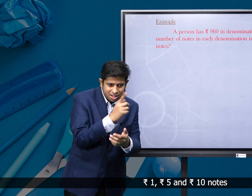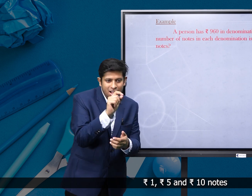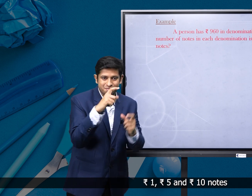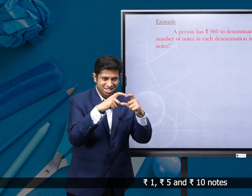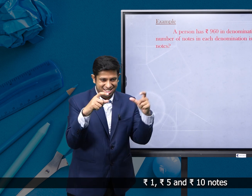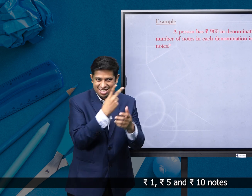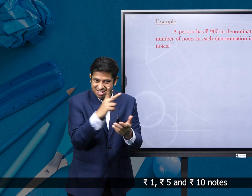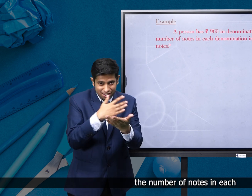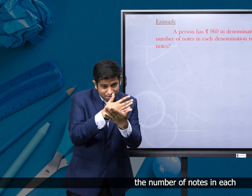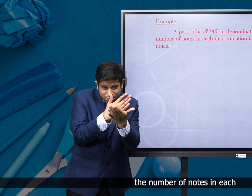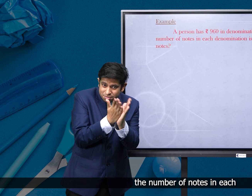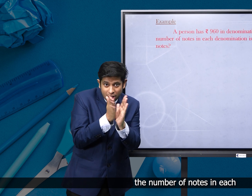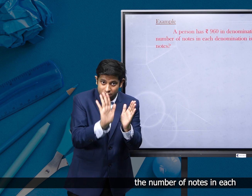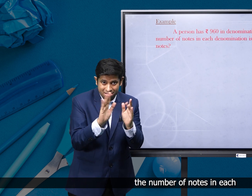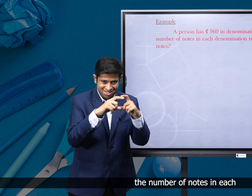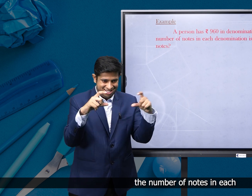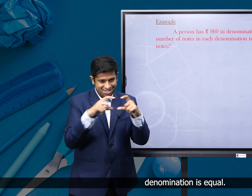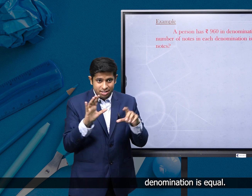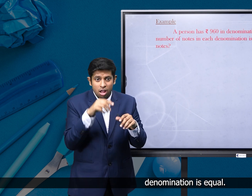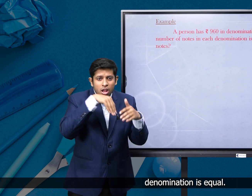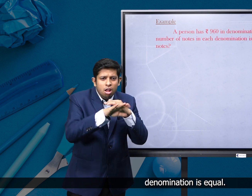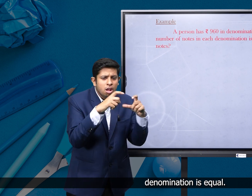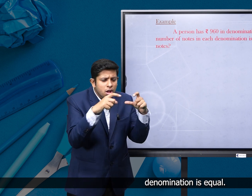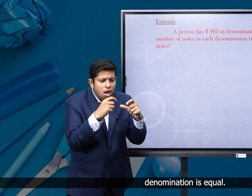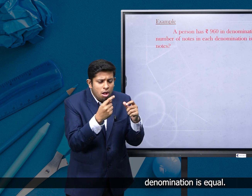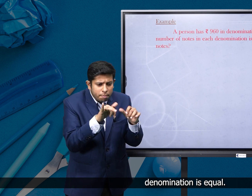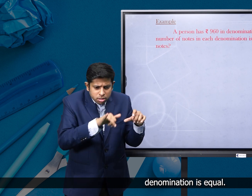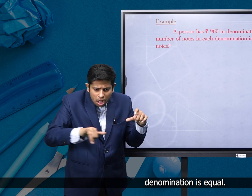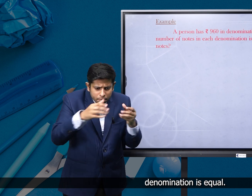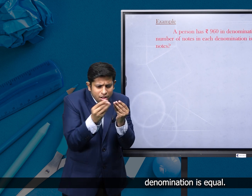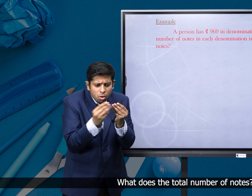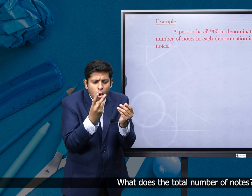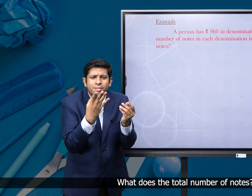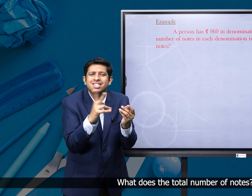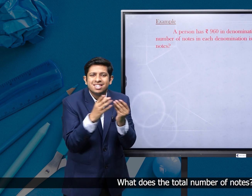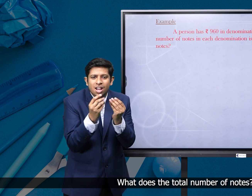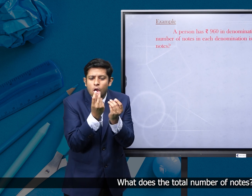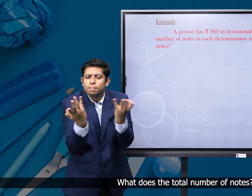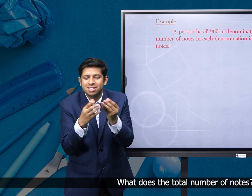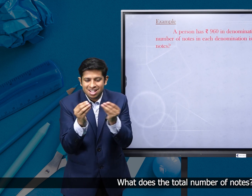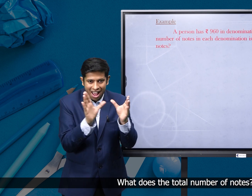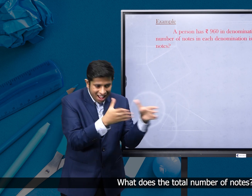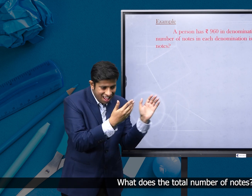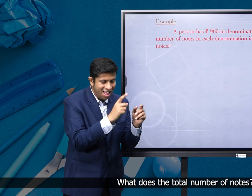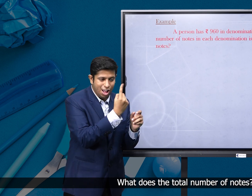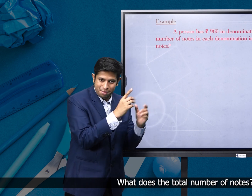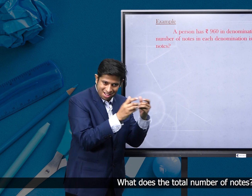notes. The number of notes in each denomination is equal. What is the total number of notes?